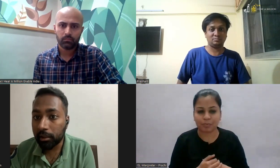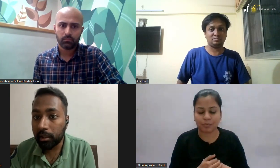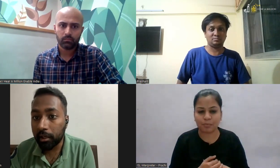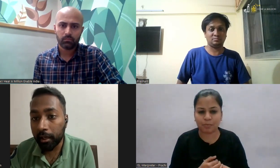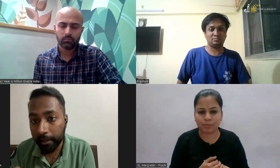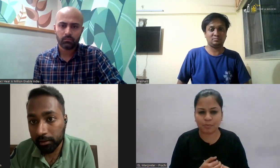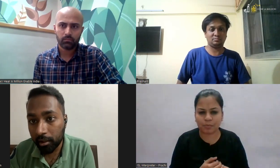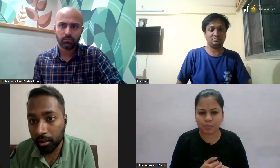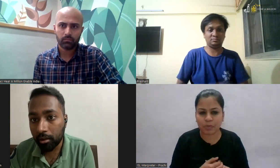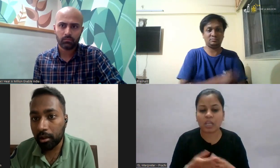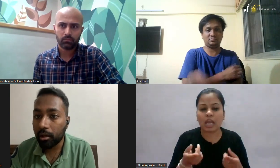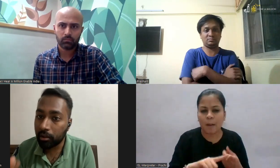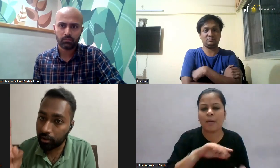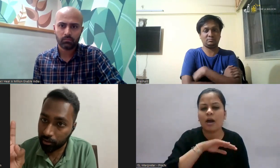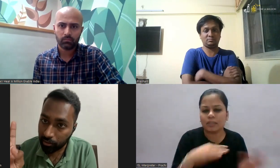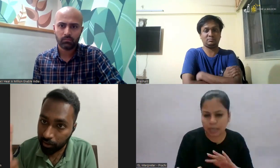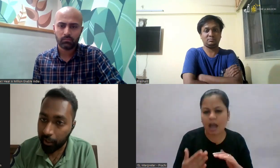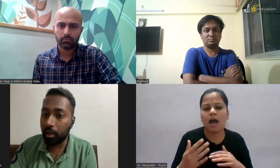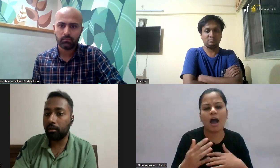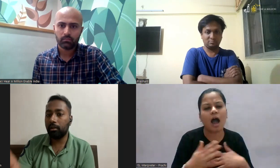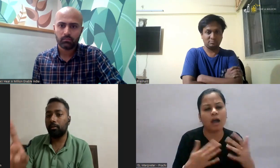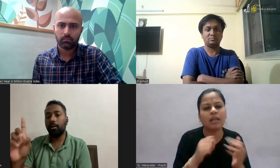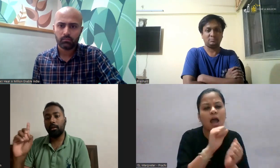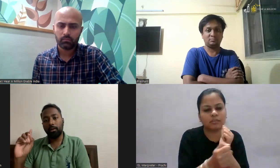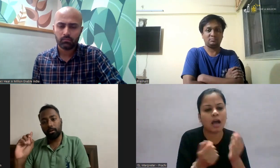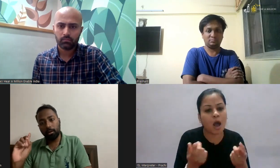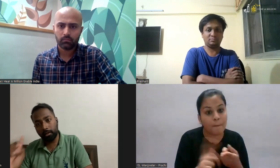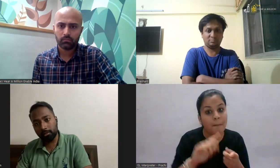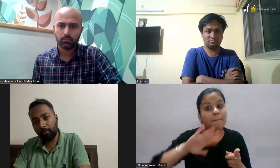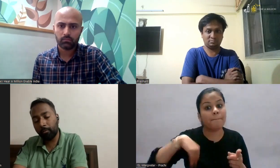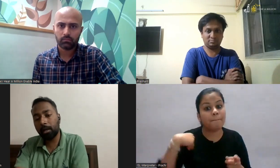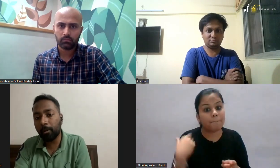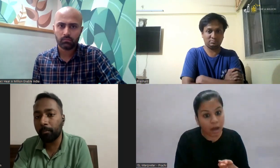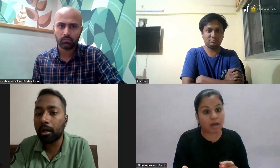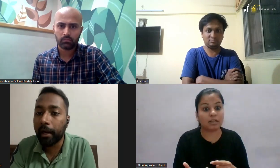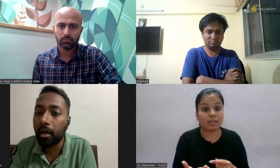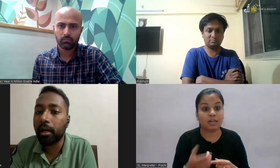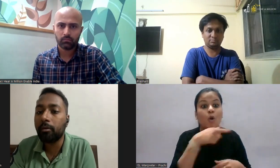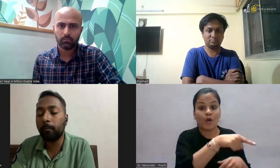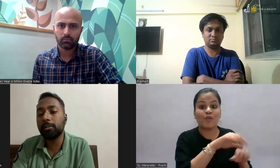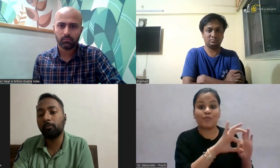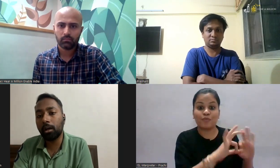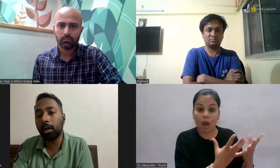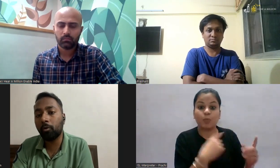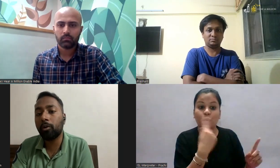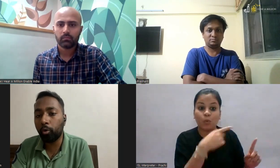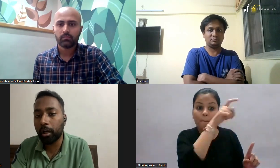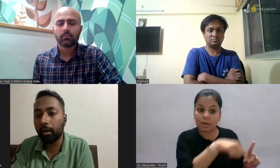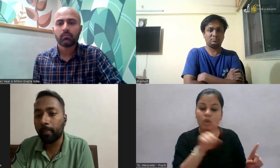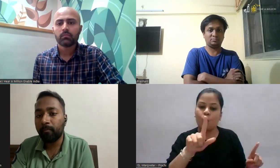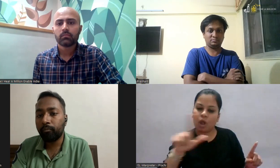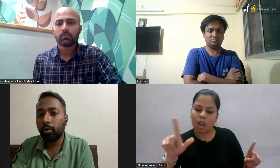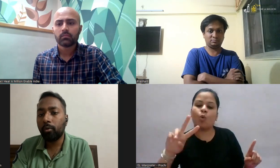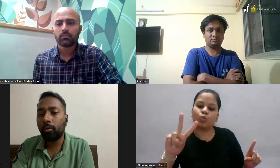dies in an accident, then each family member can get rupees 1 lakh or 2